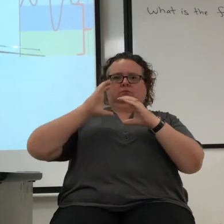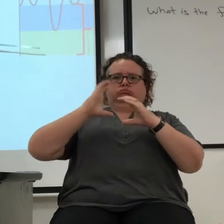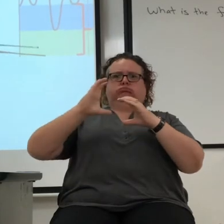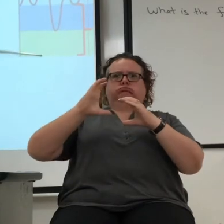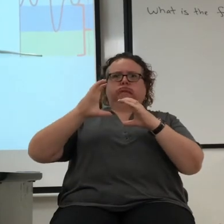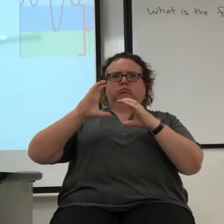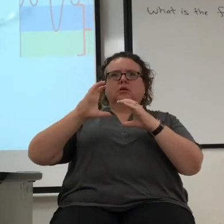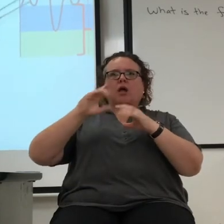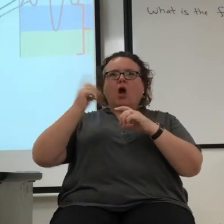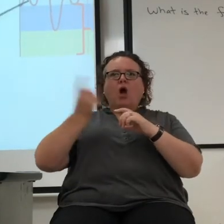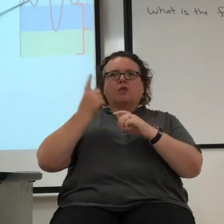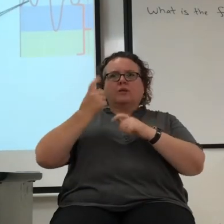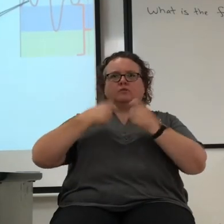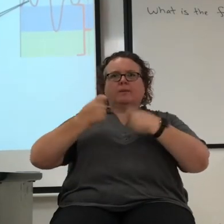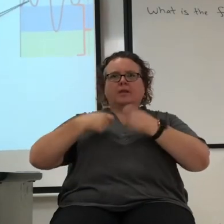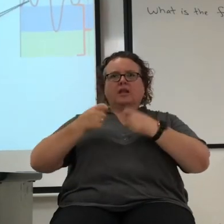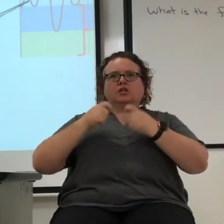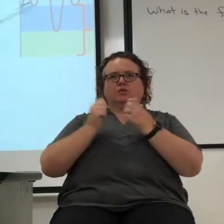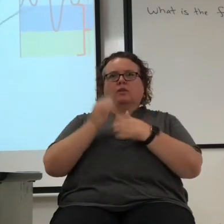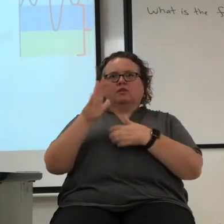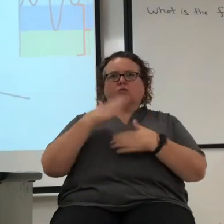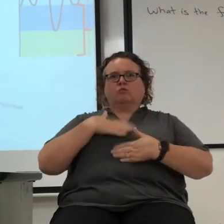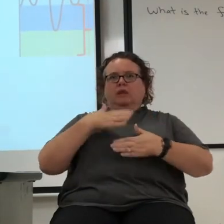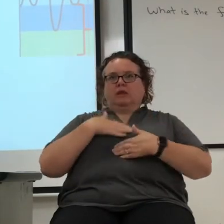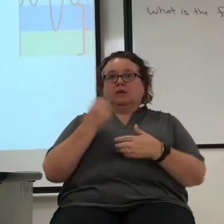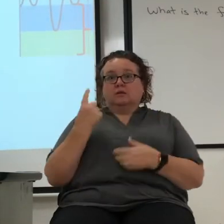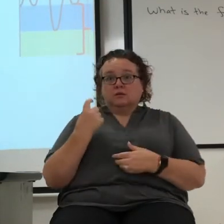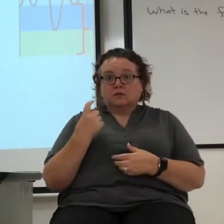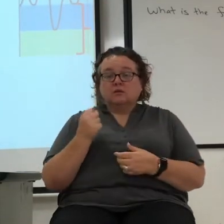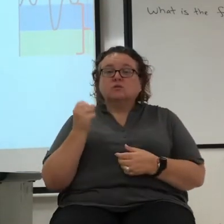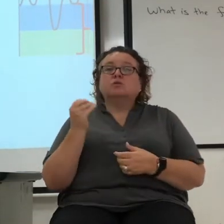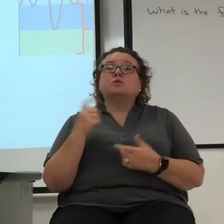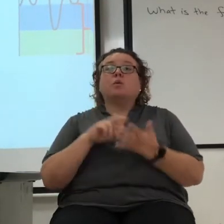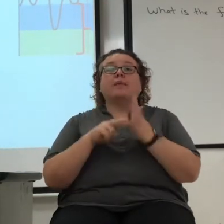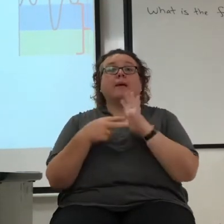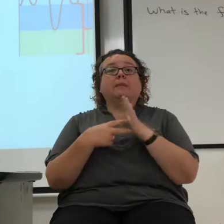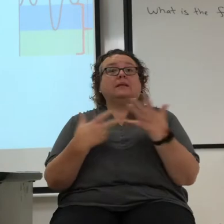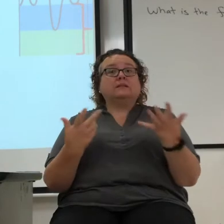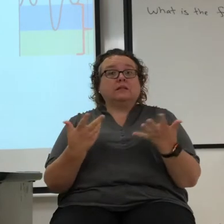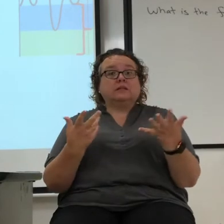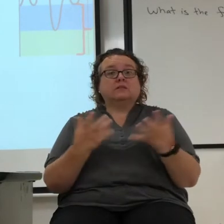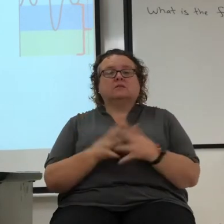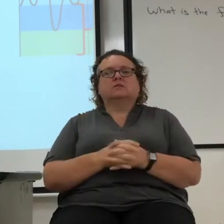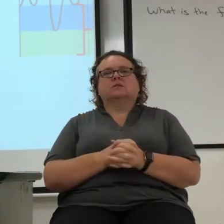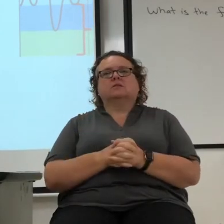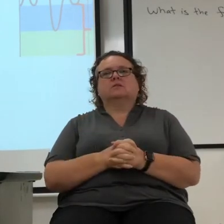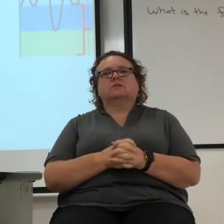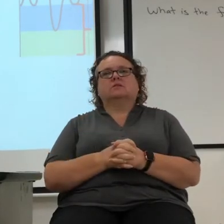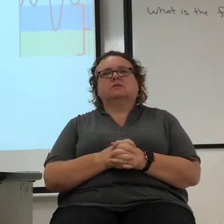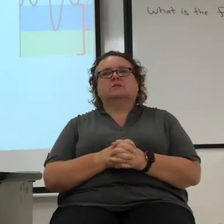being replenished by your breathing. So what that does is,